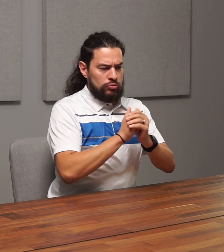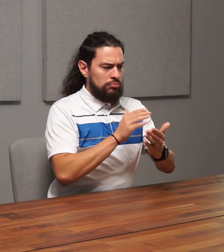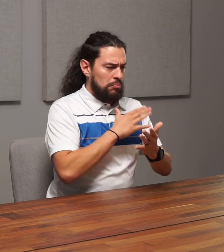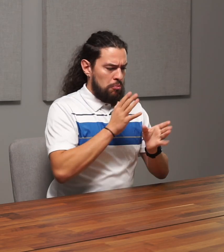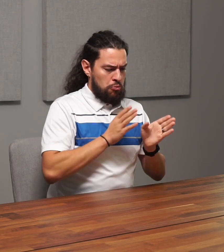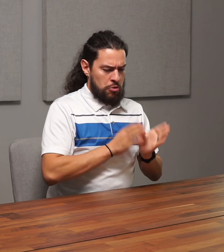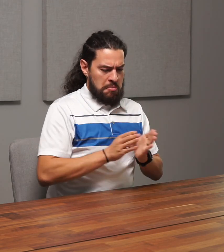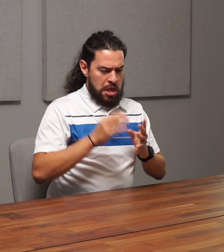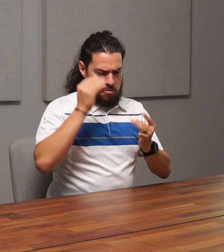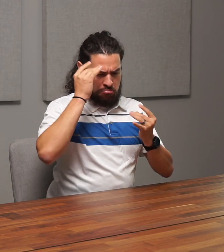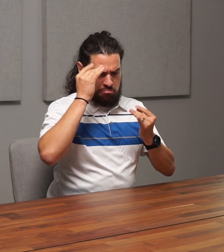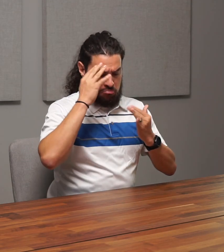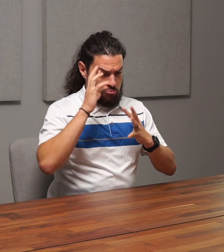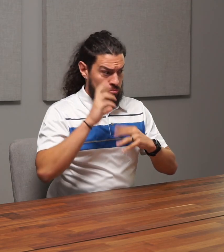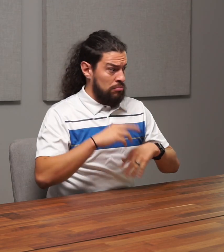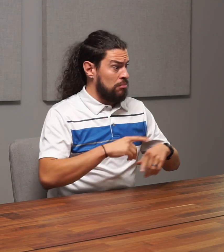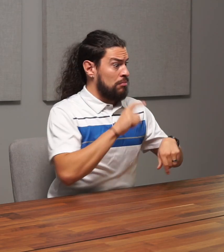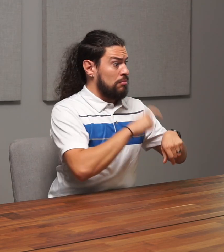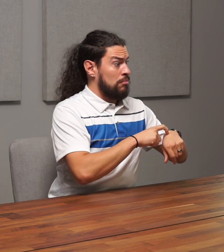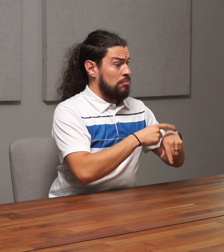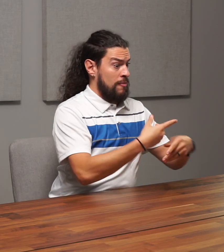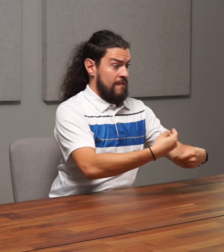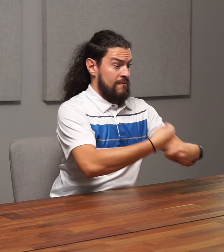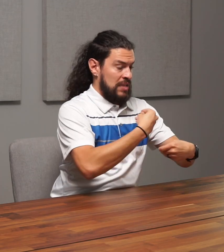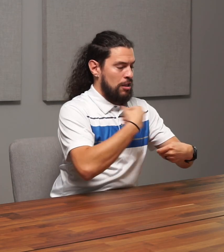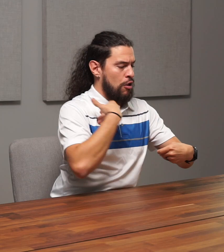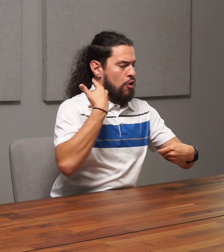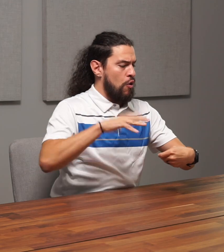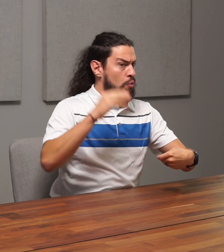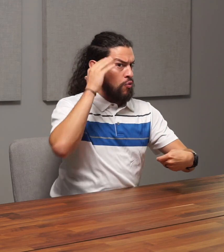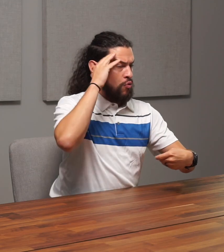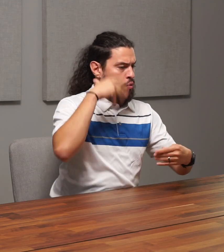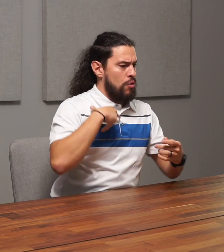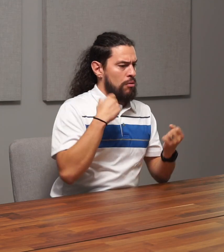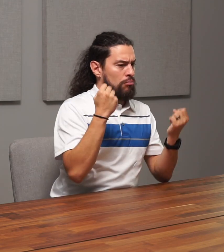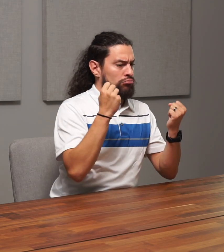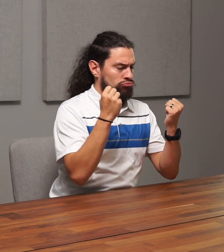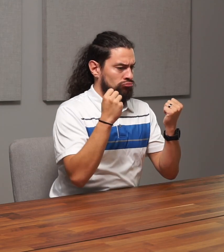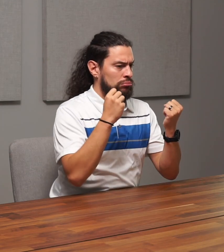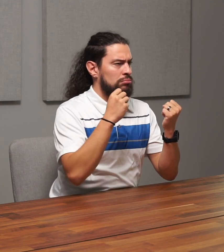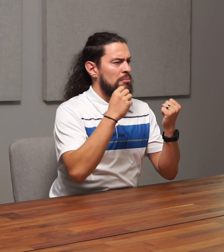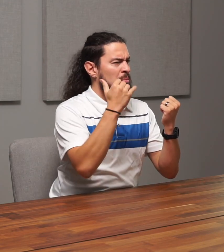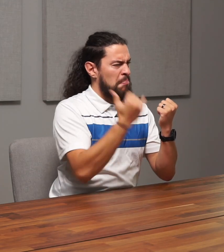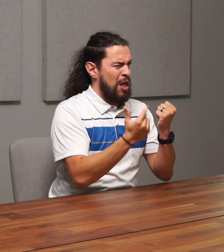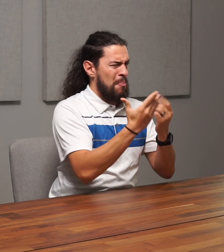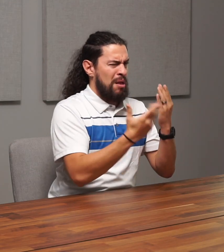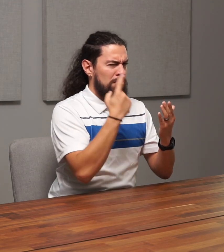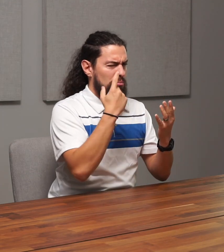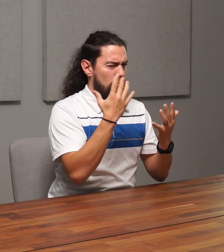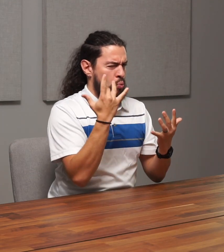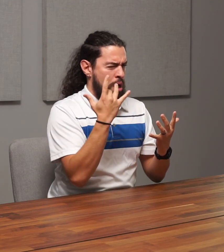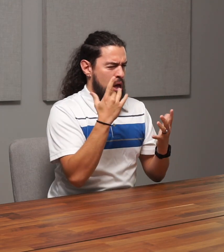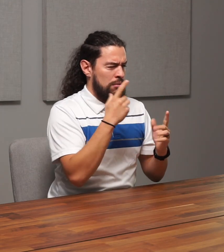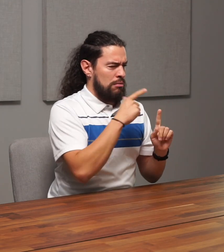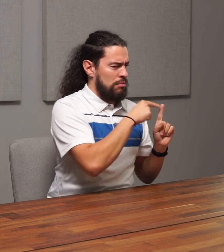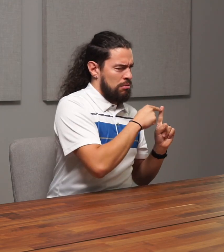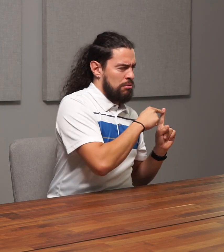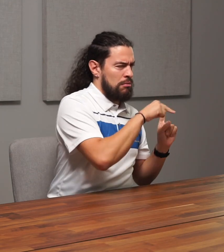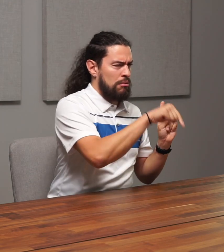down in the seat feeding me quote-unquote feeding me it's what it's called so we both as a team have worked together we pre-read